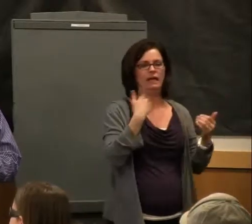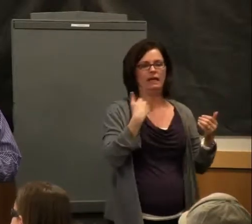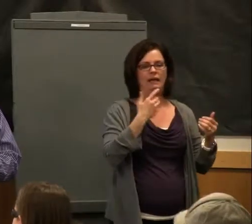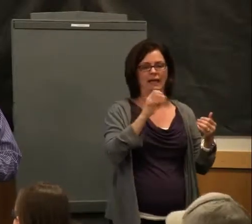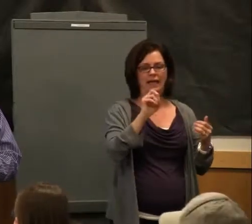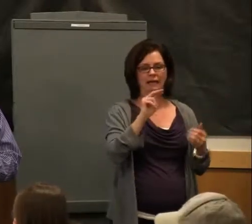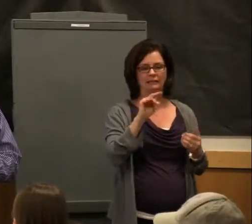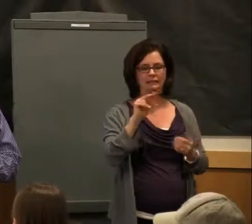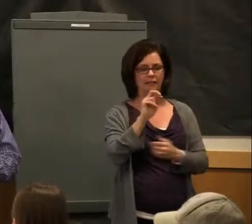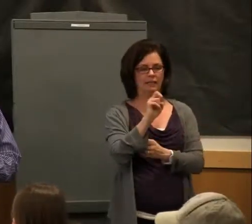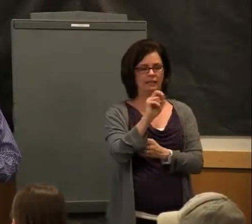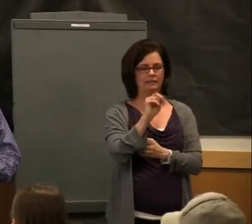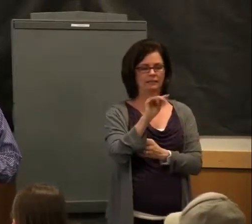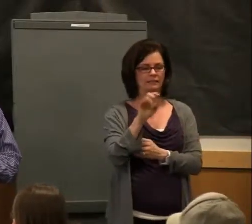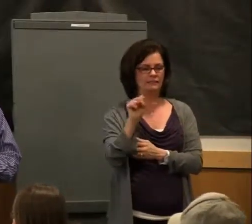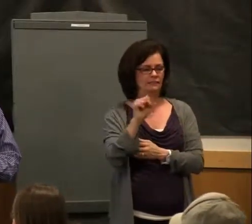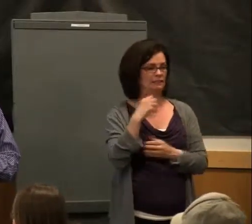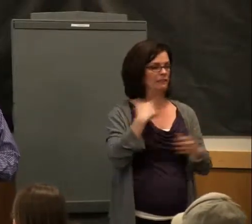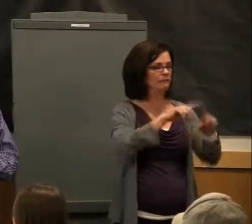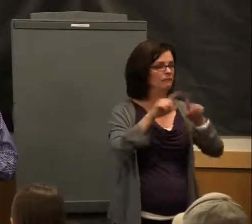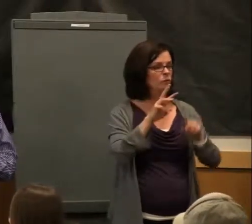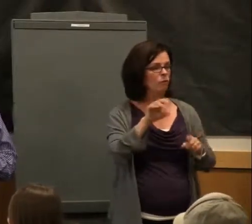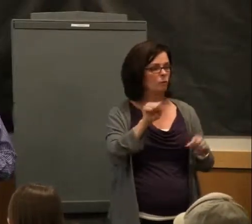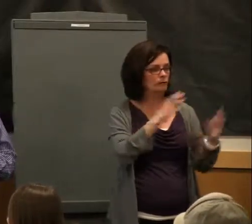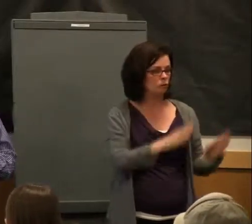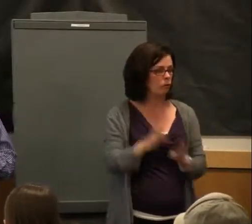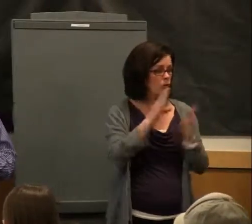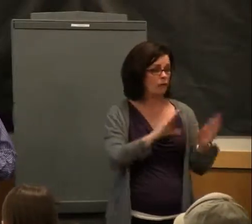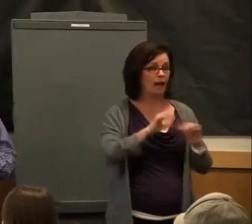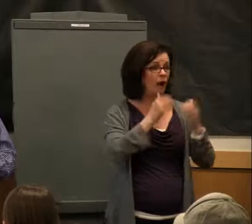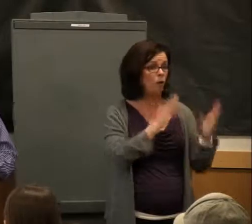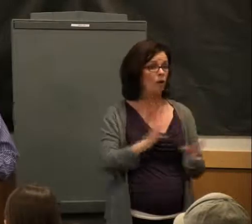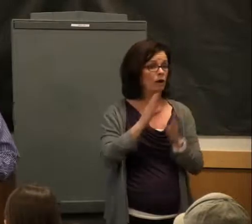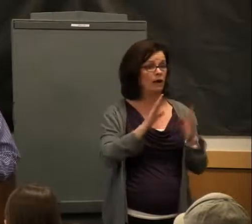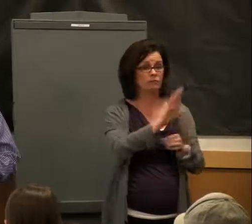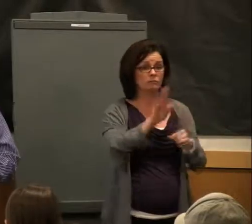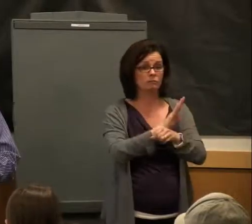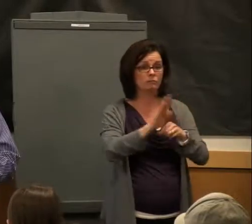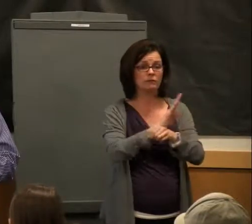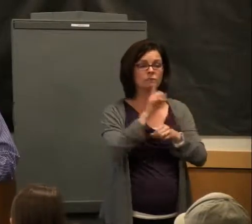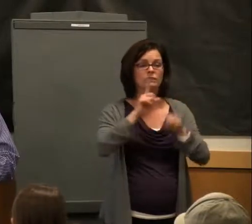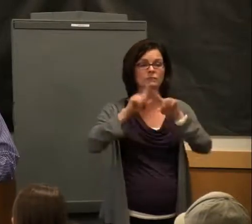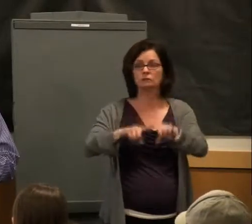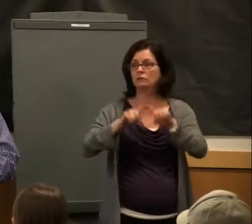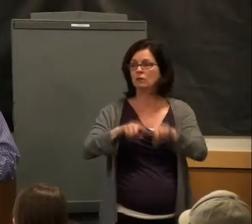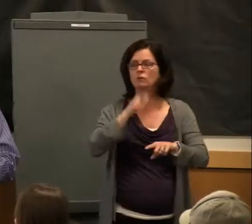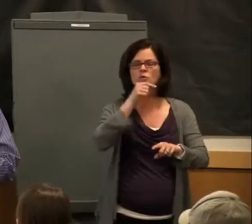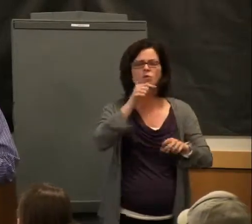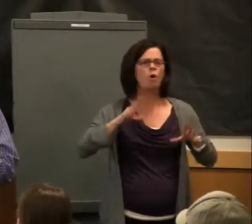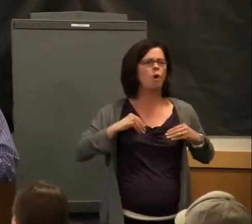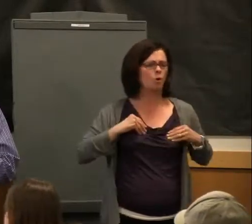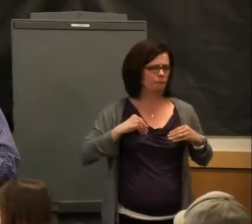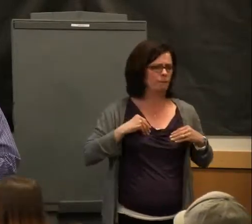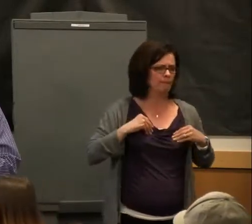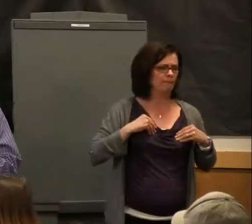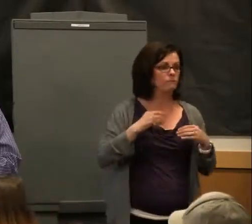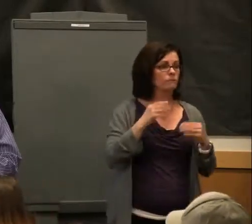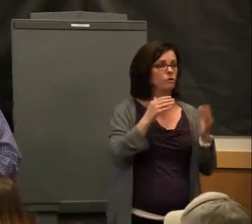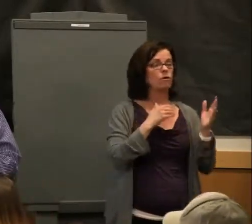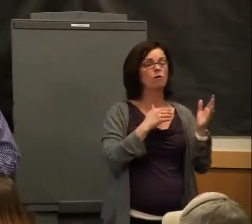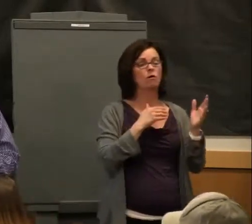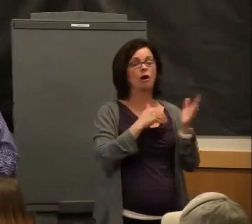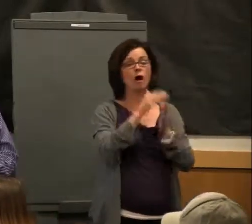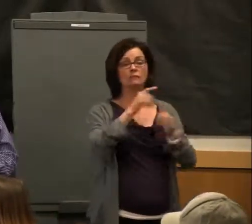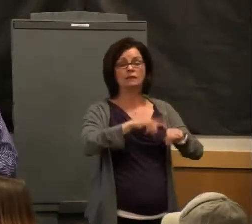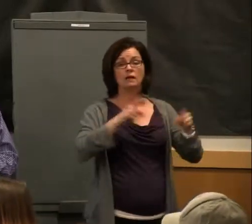business. And the ways that you organize your business are often based on who owns it. So